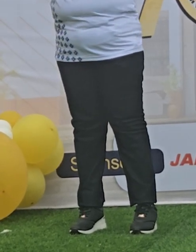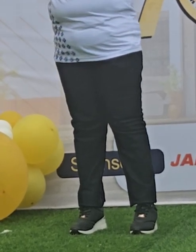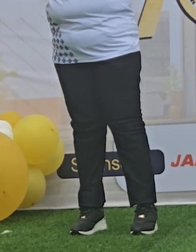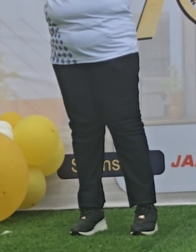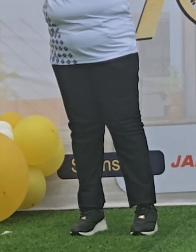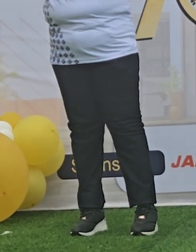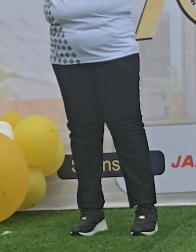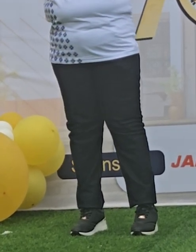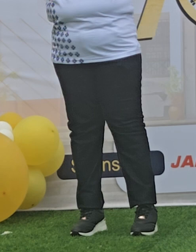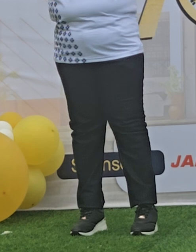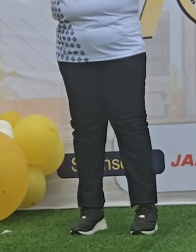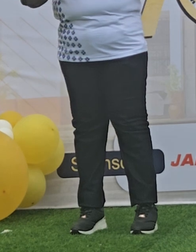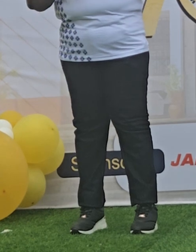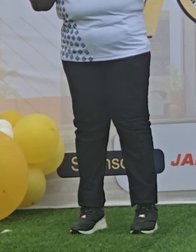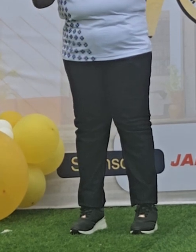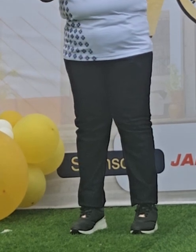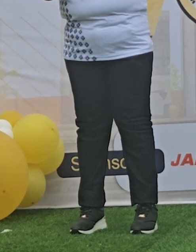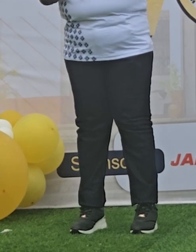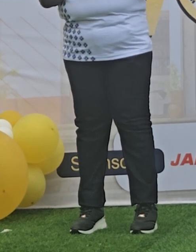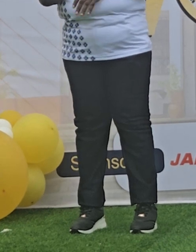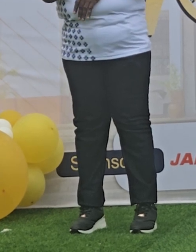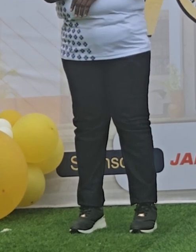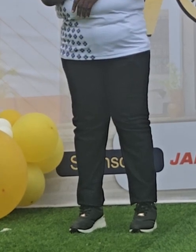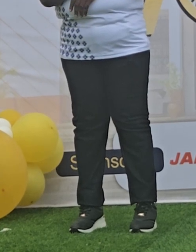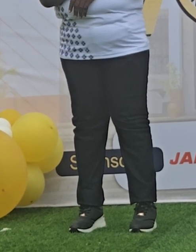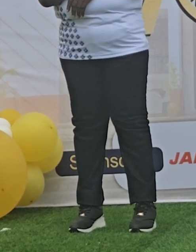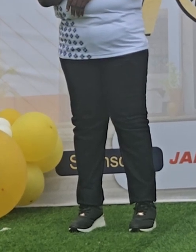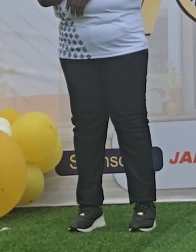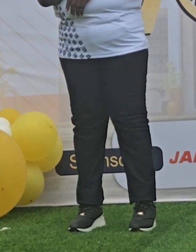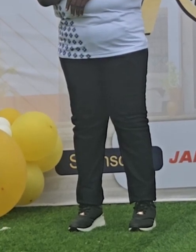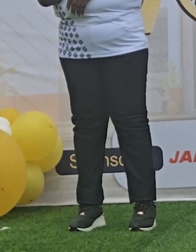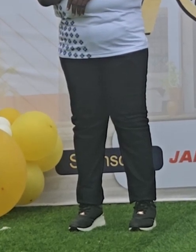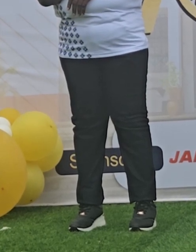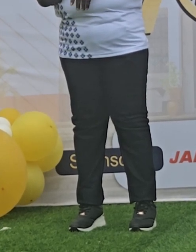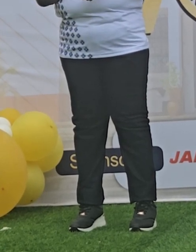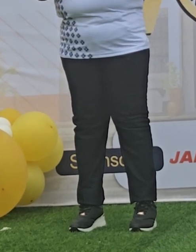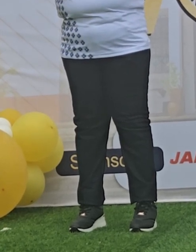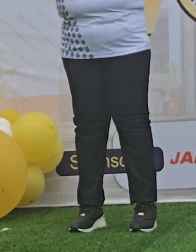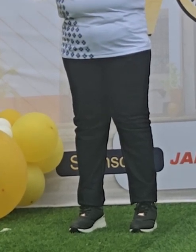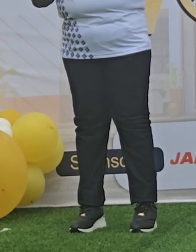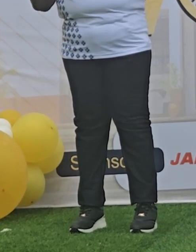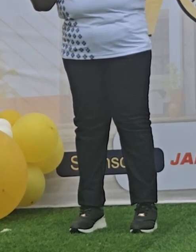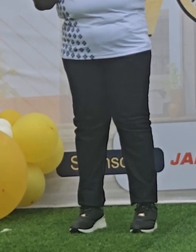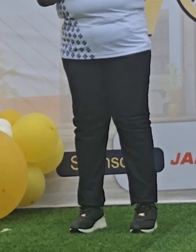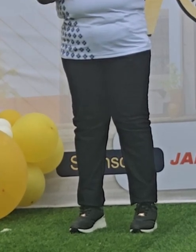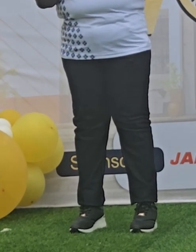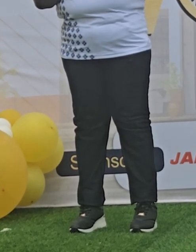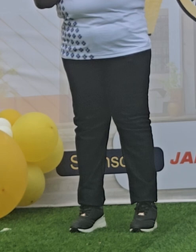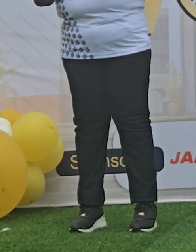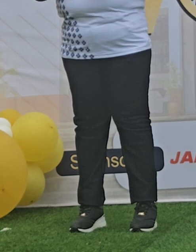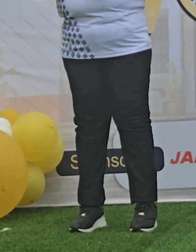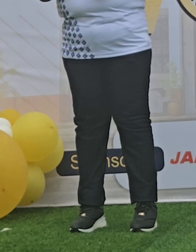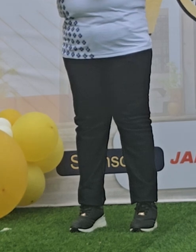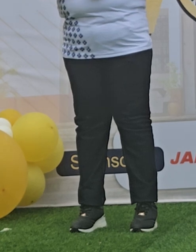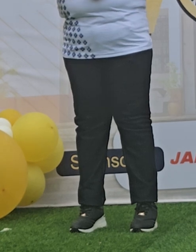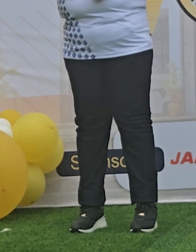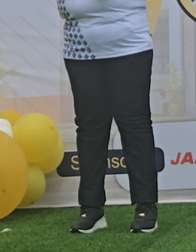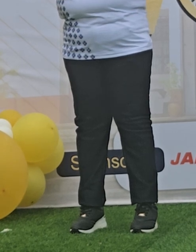So we had Professor Neustadt who came here. We also have a few